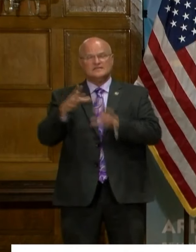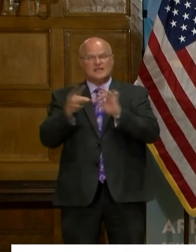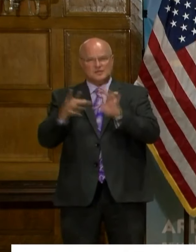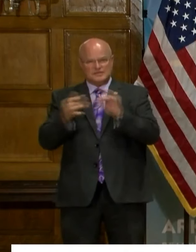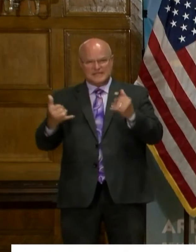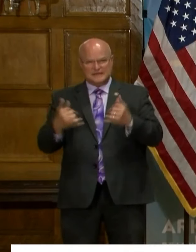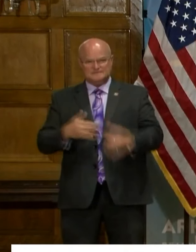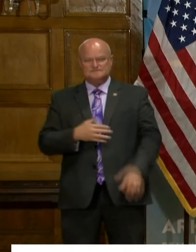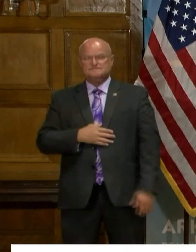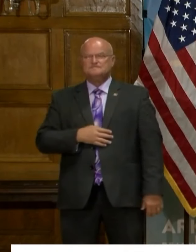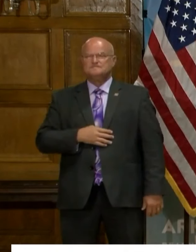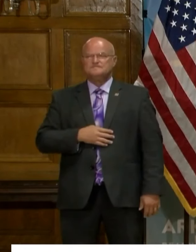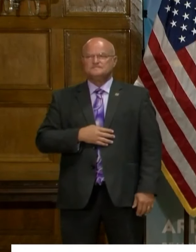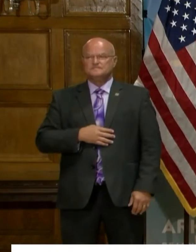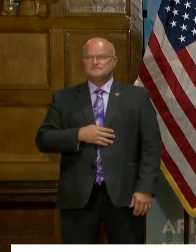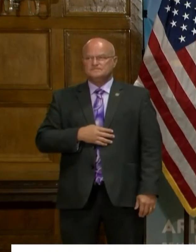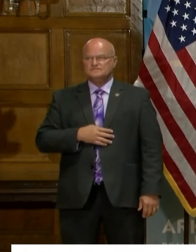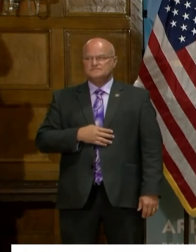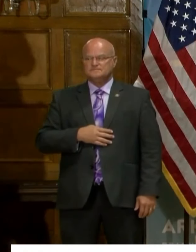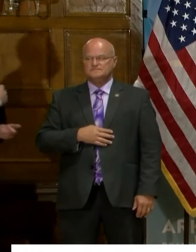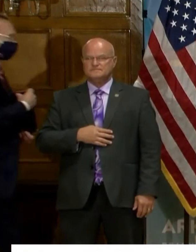his comments.